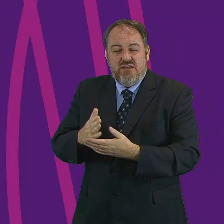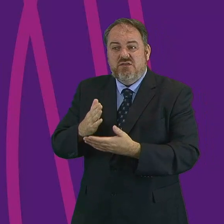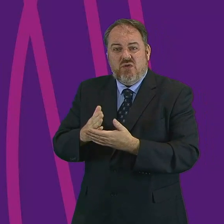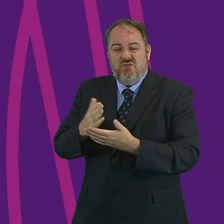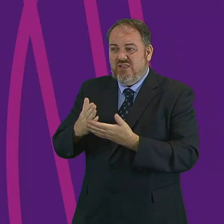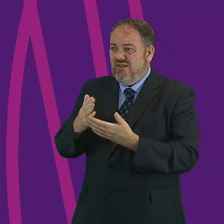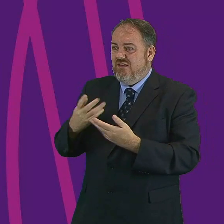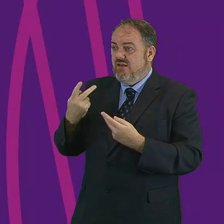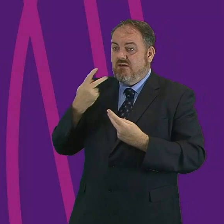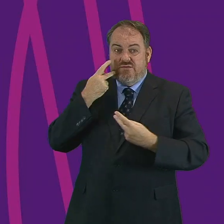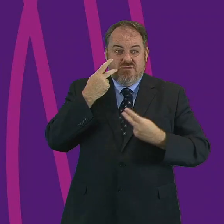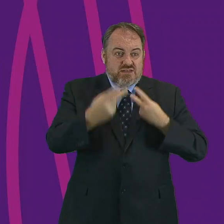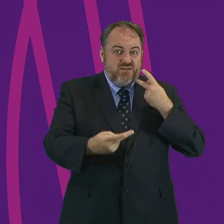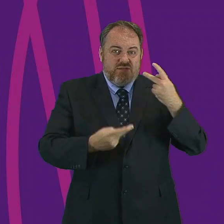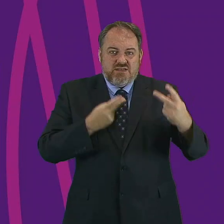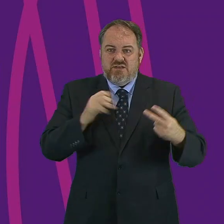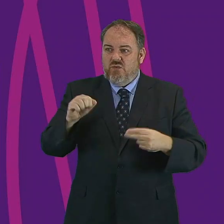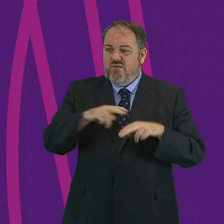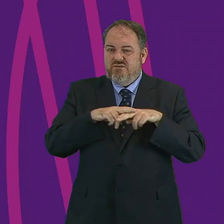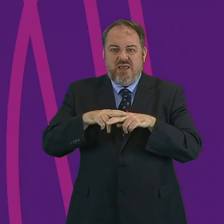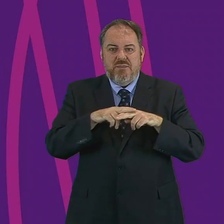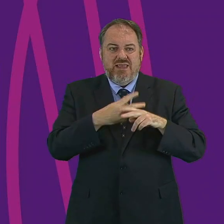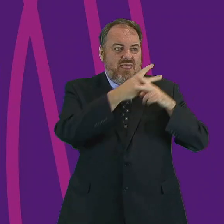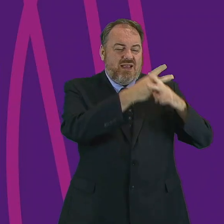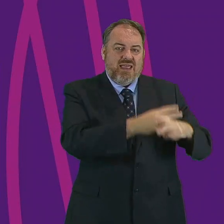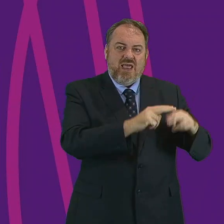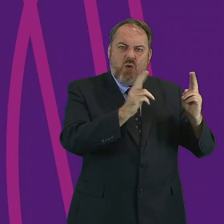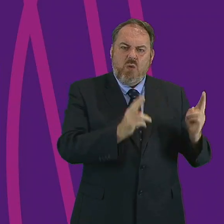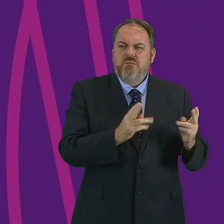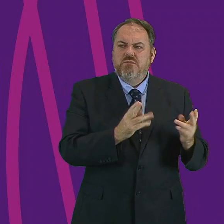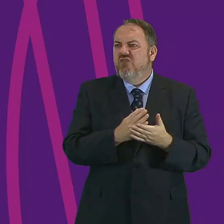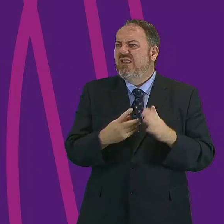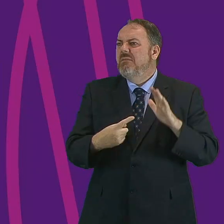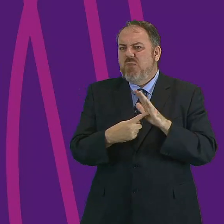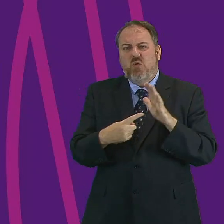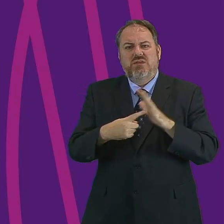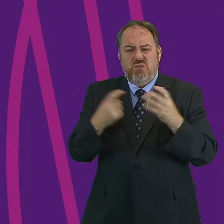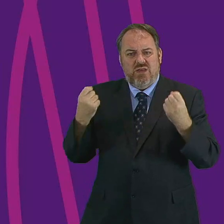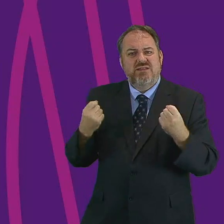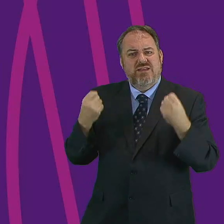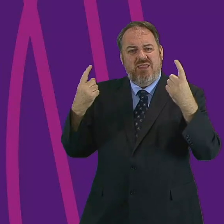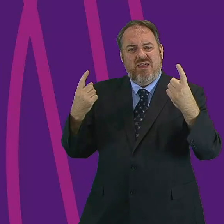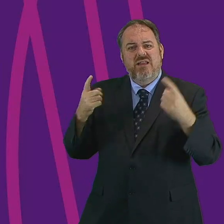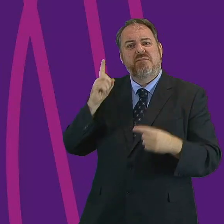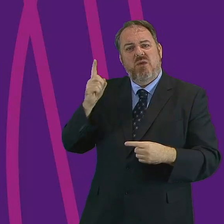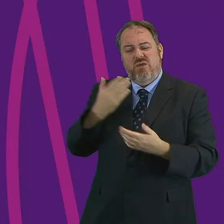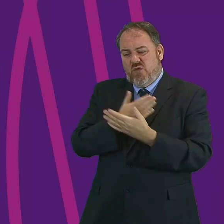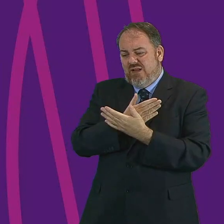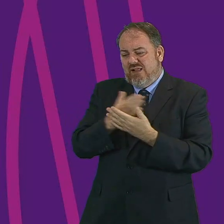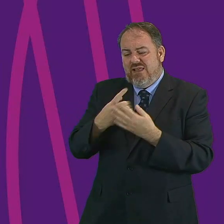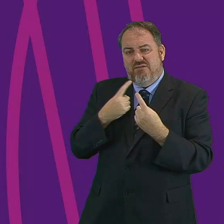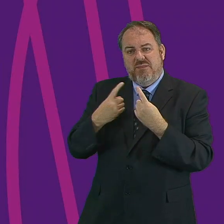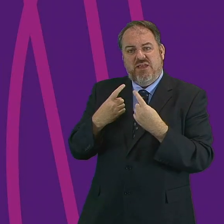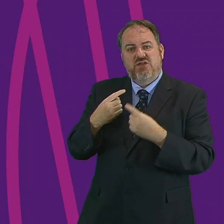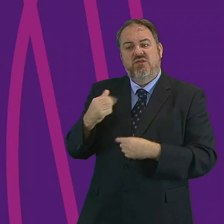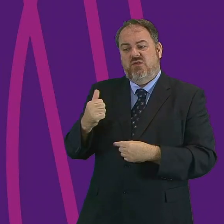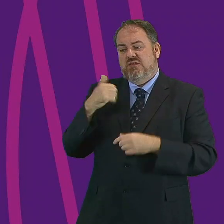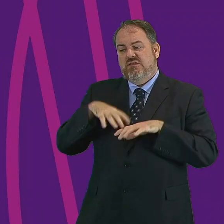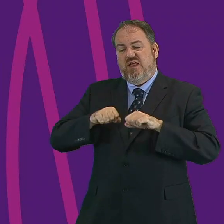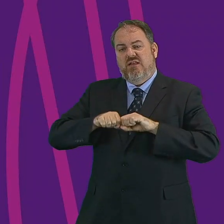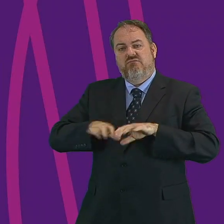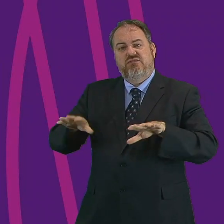Presiding Officer. To ask the First Minister what urgent action the Scottish Government is taking to restore and support contact between family